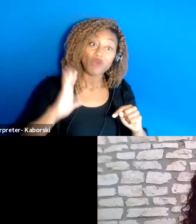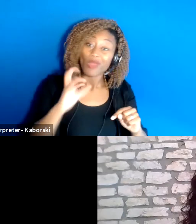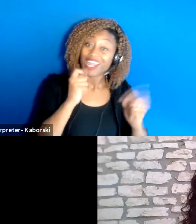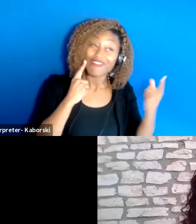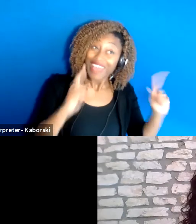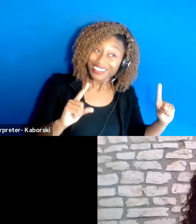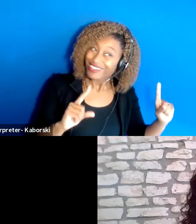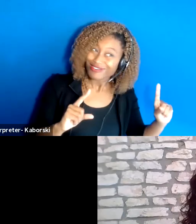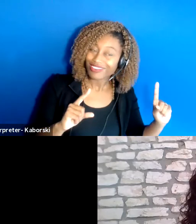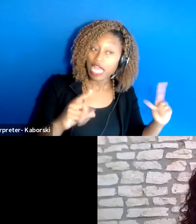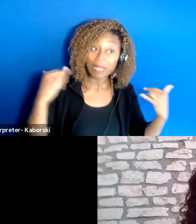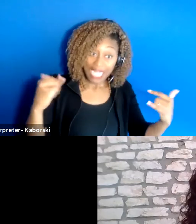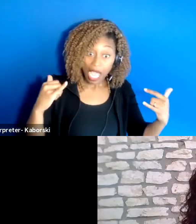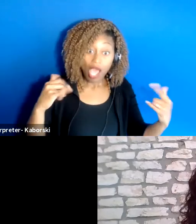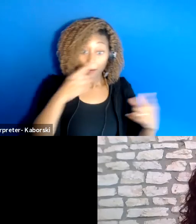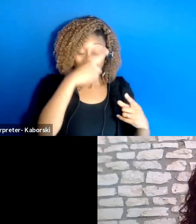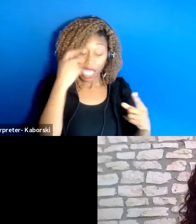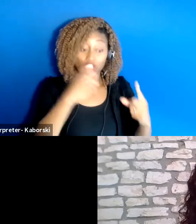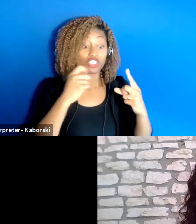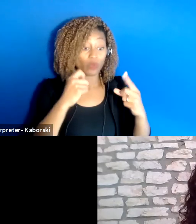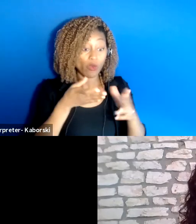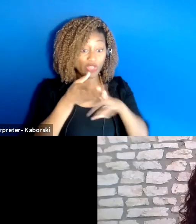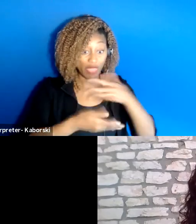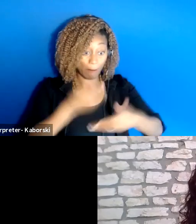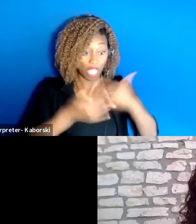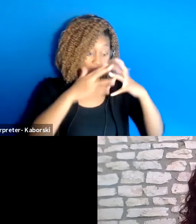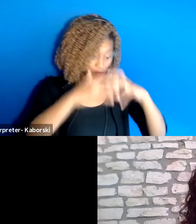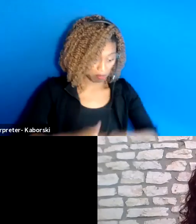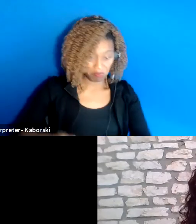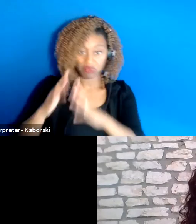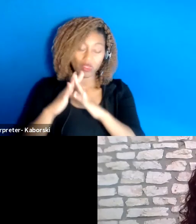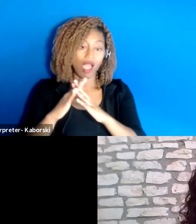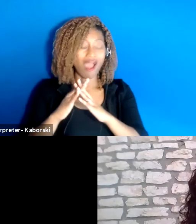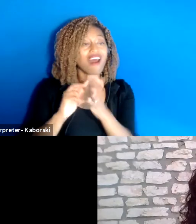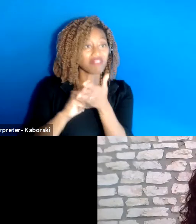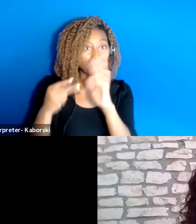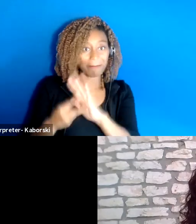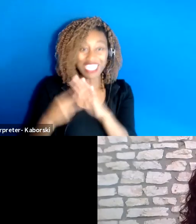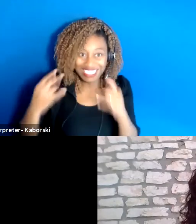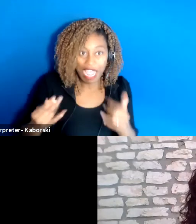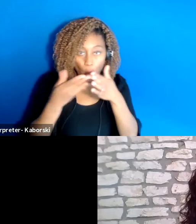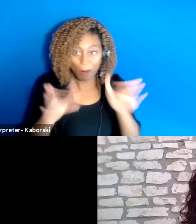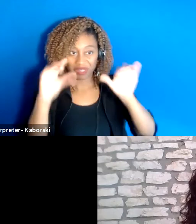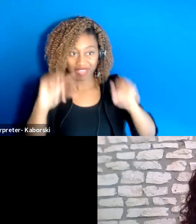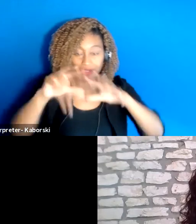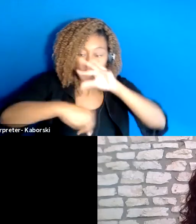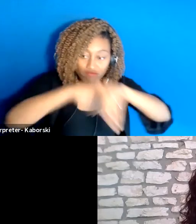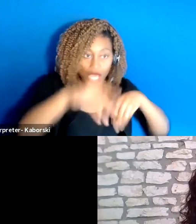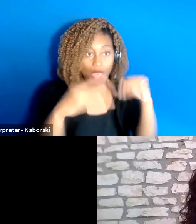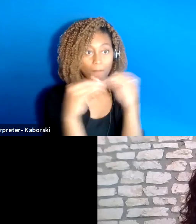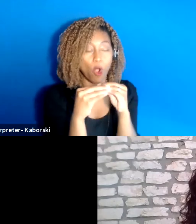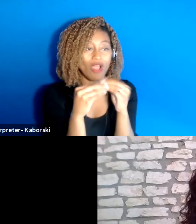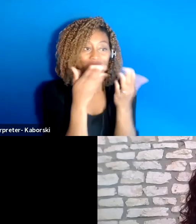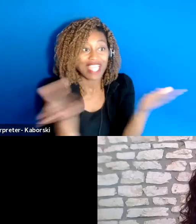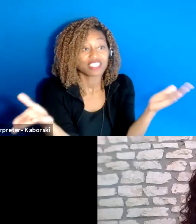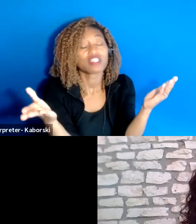of the advocacy we're at. So sharing, how you're going to try and overcome some of the obstacles you're running